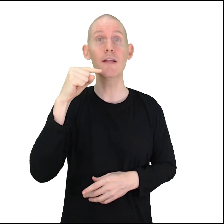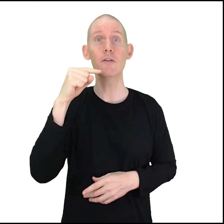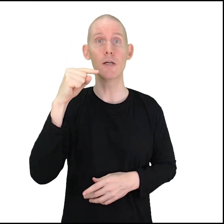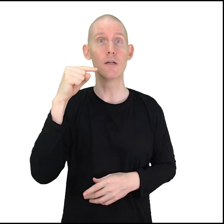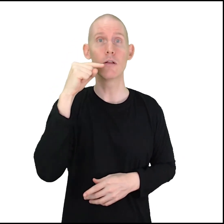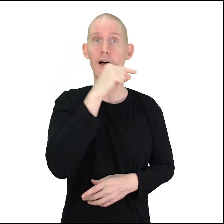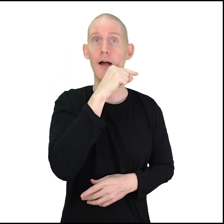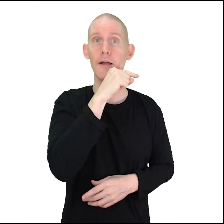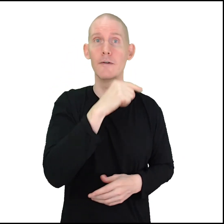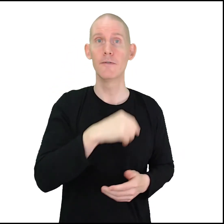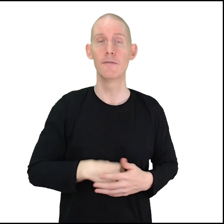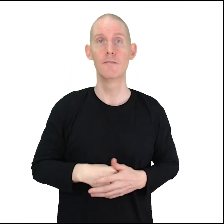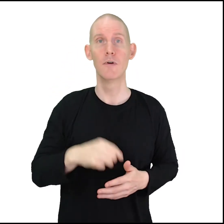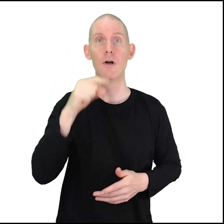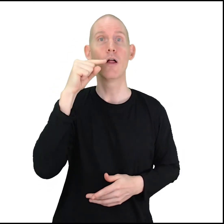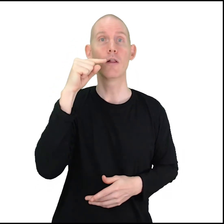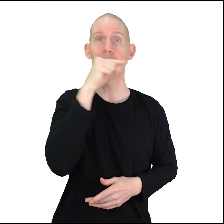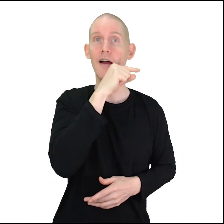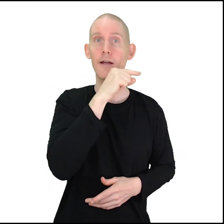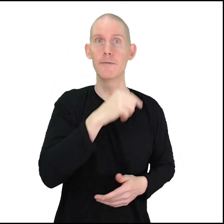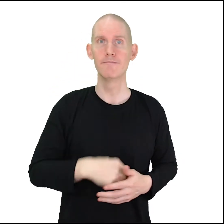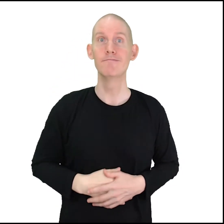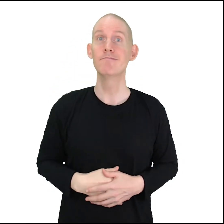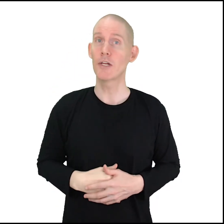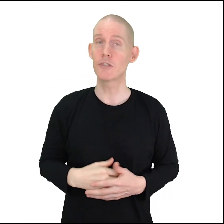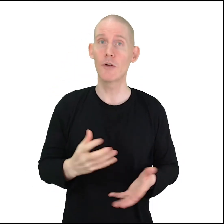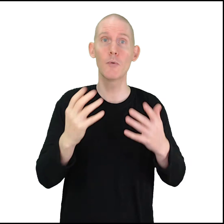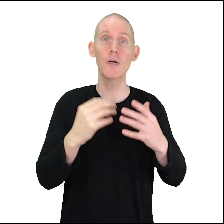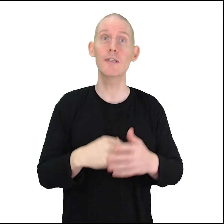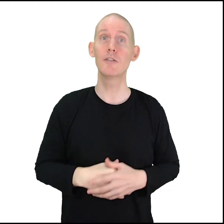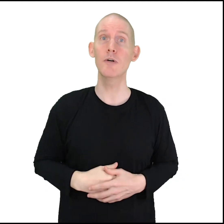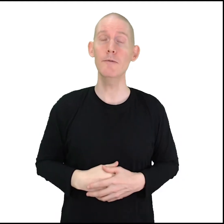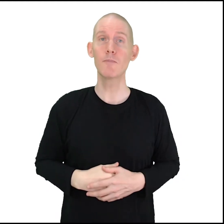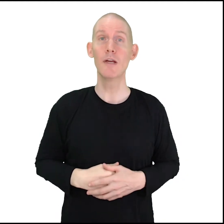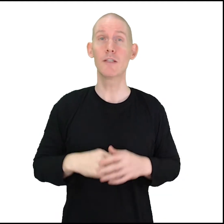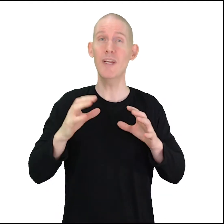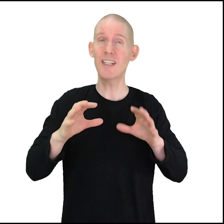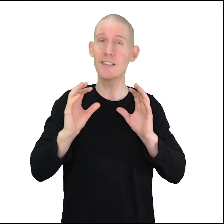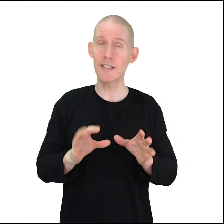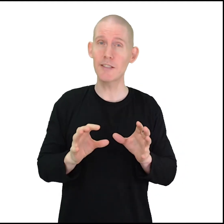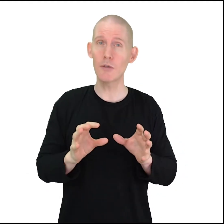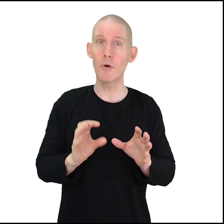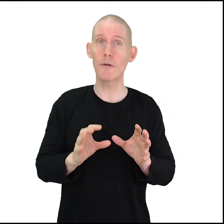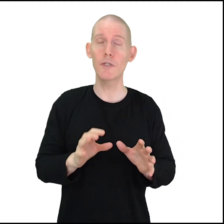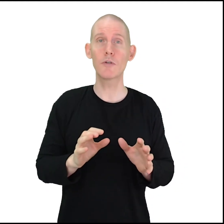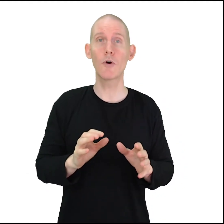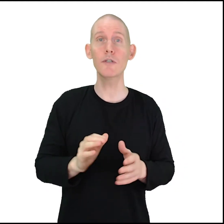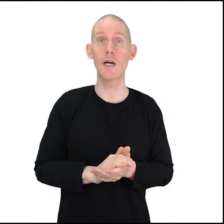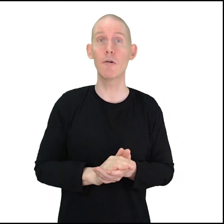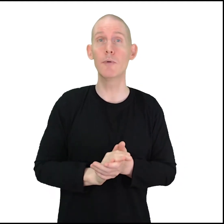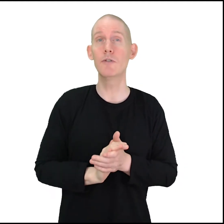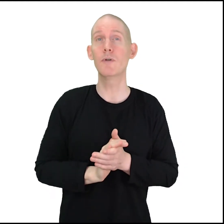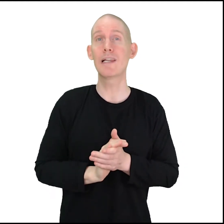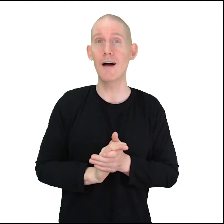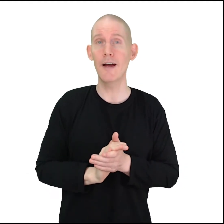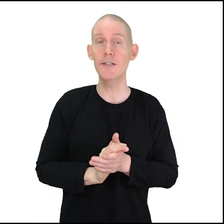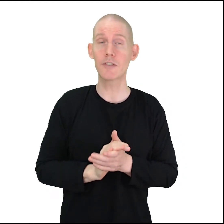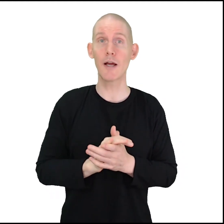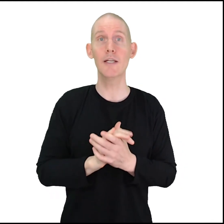it. Lie. Lie. That's another way to do it. To be consistent throughout this course, I will be doing lie, signing lie